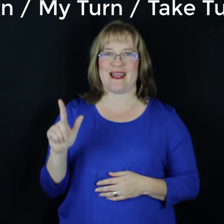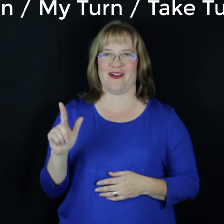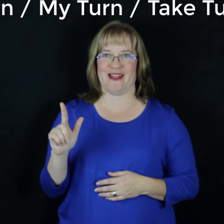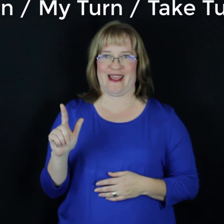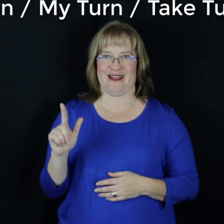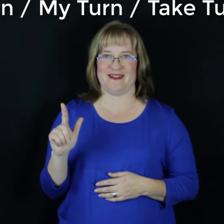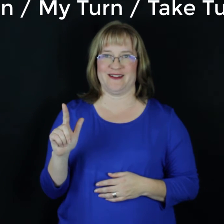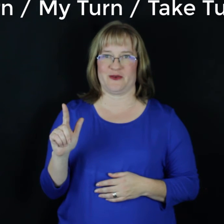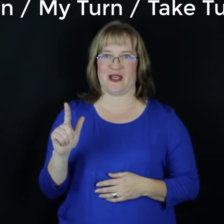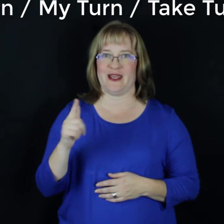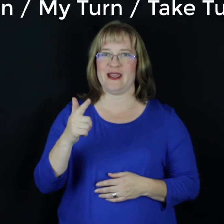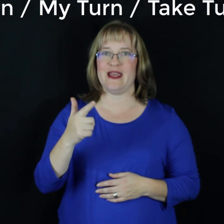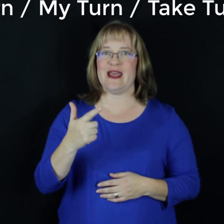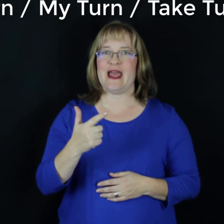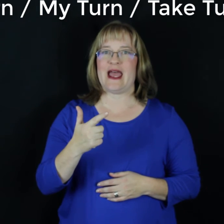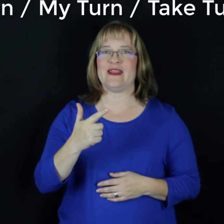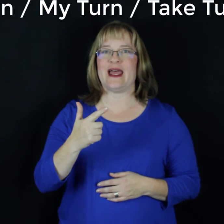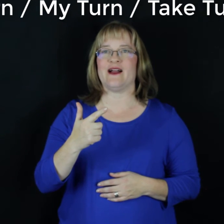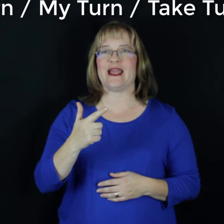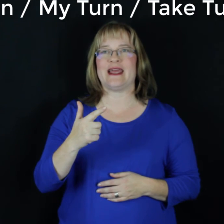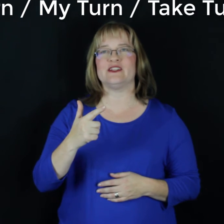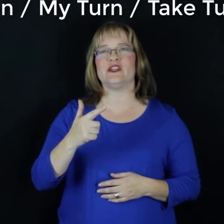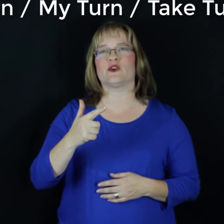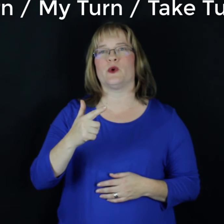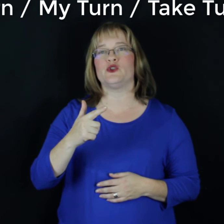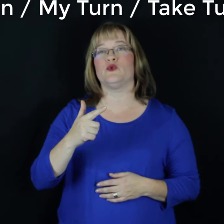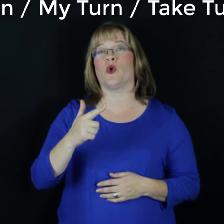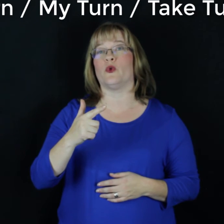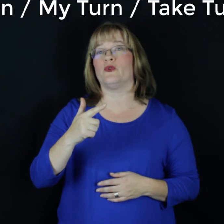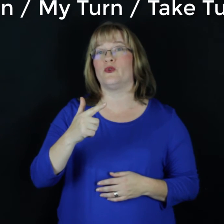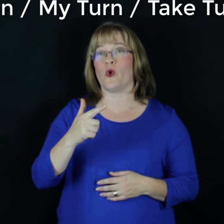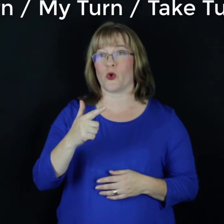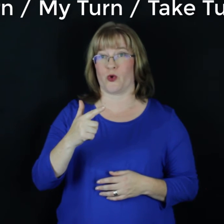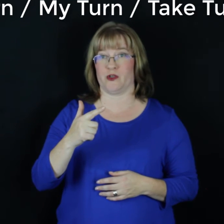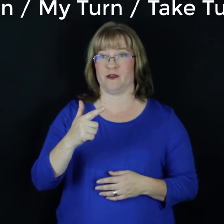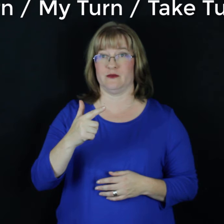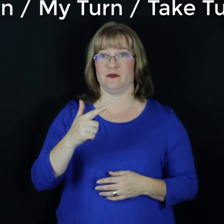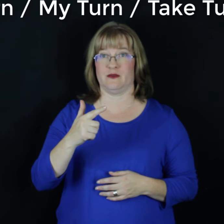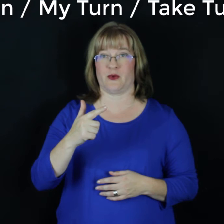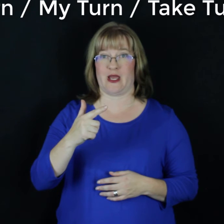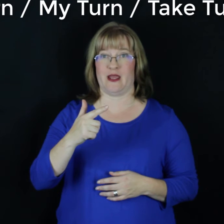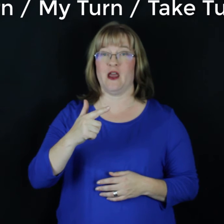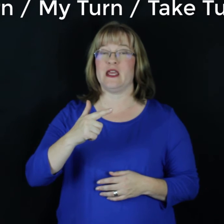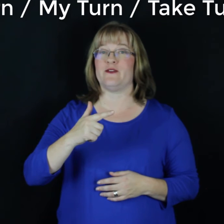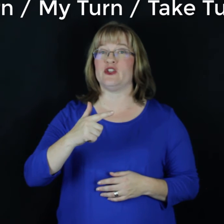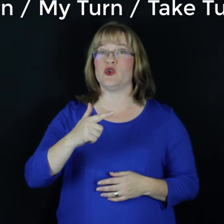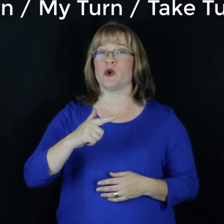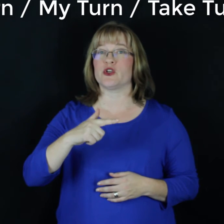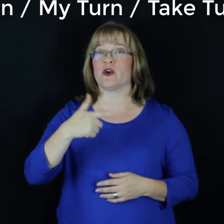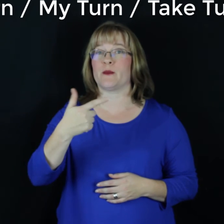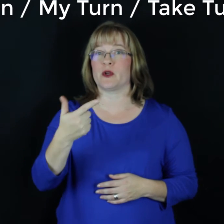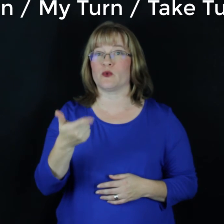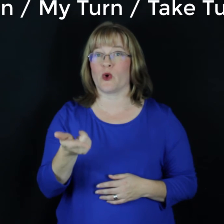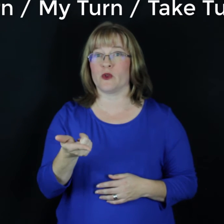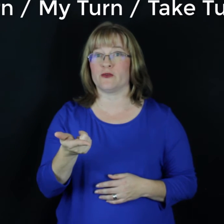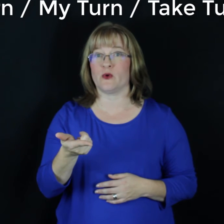L hand, okay? And the L hand is either going to roll forward, okay? If it's your turn, I'm going to roll it